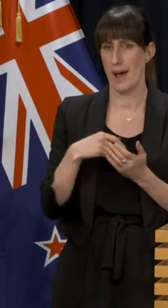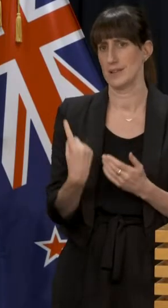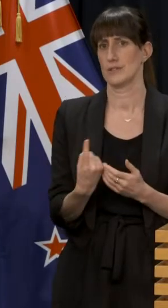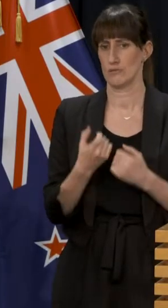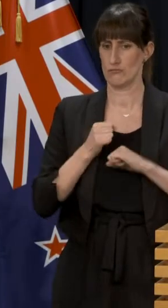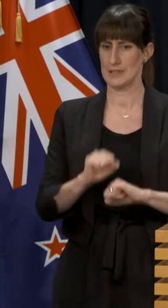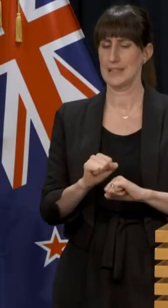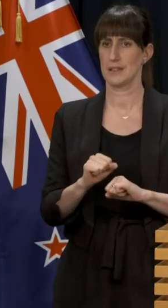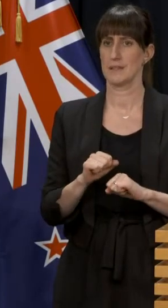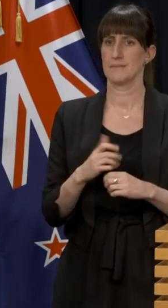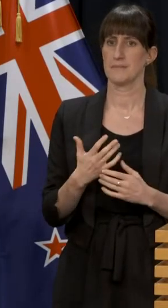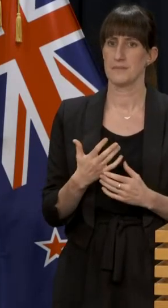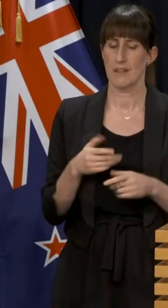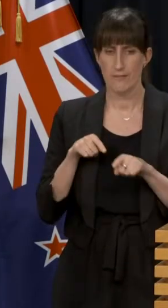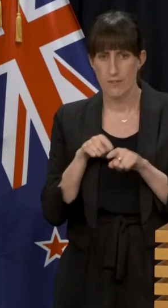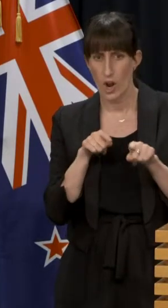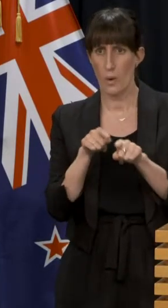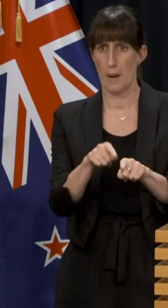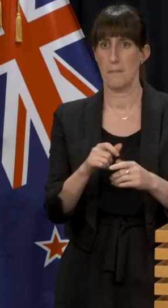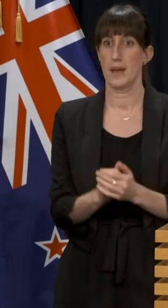app users stood at